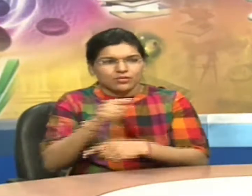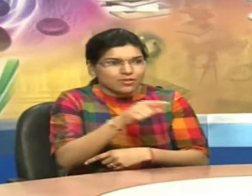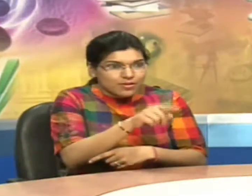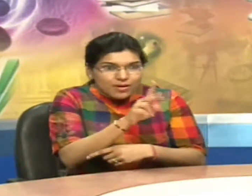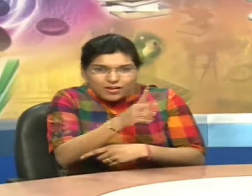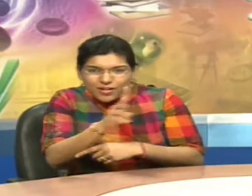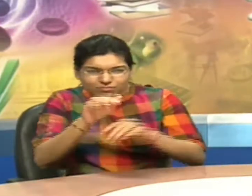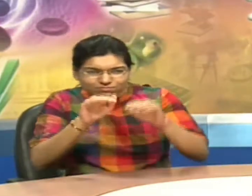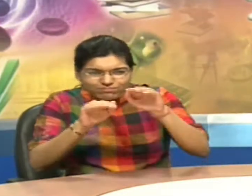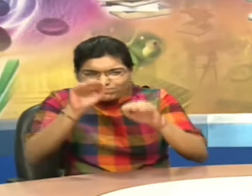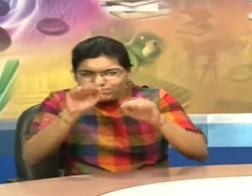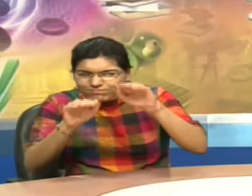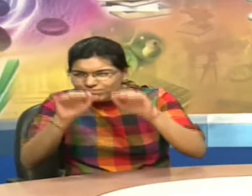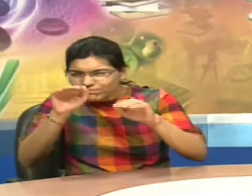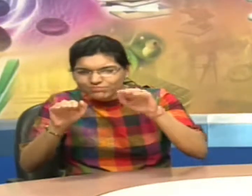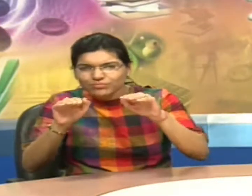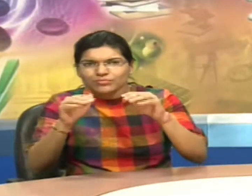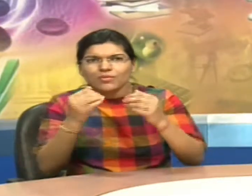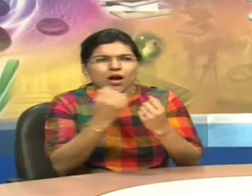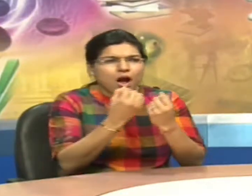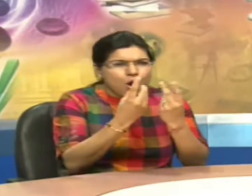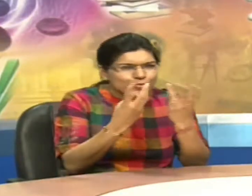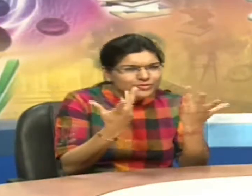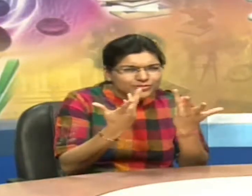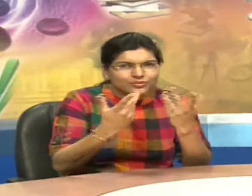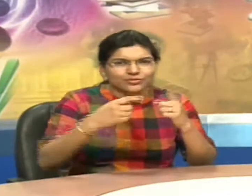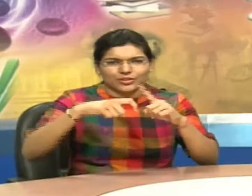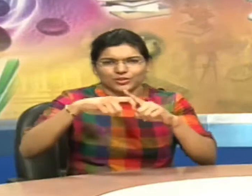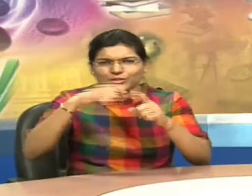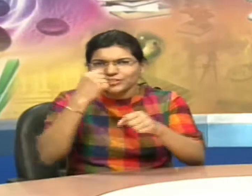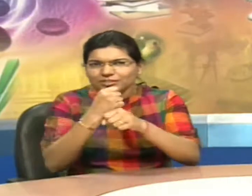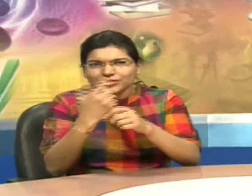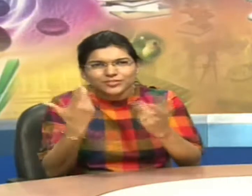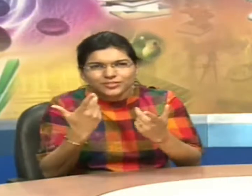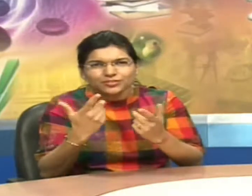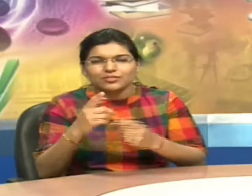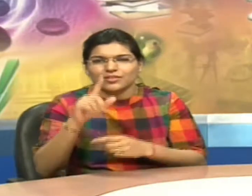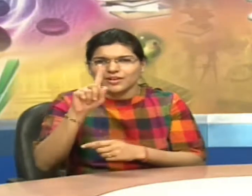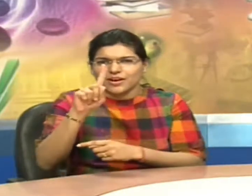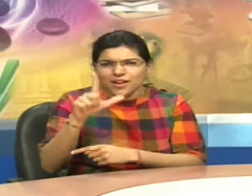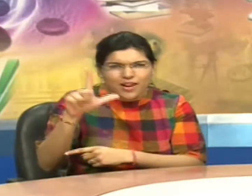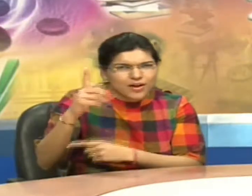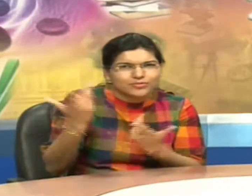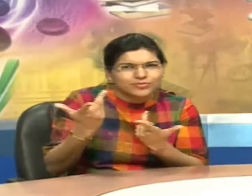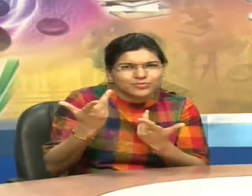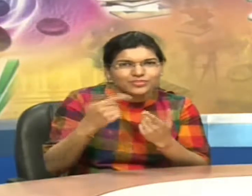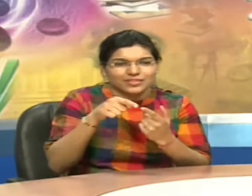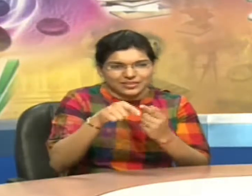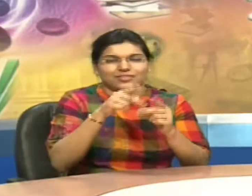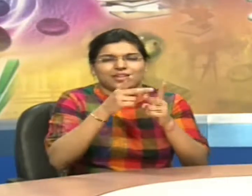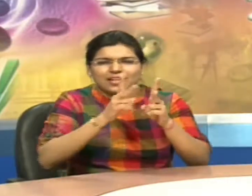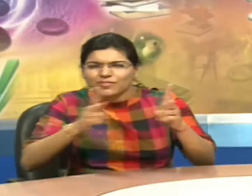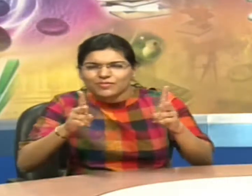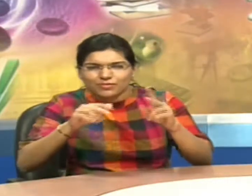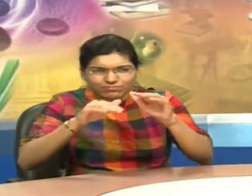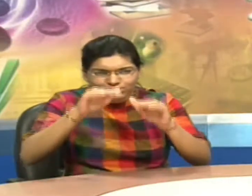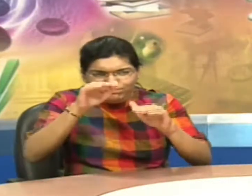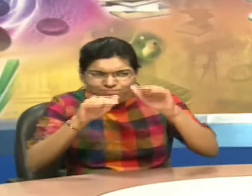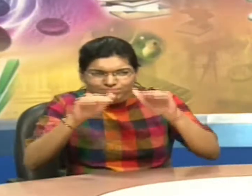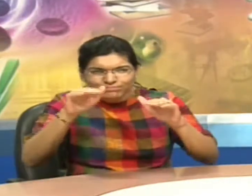12. Similarly, there are variations, kg, liters. They